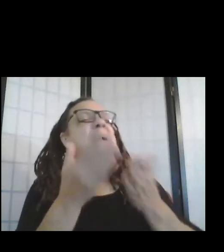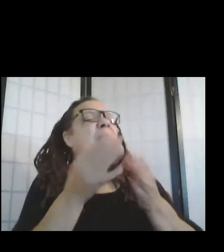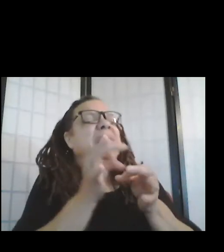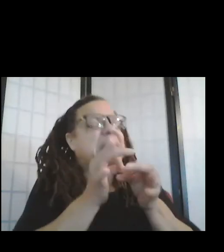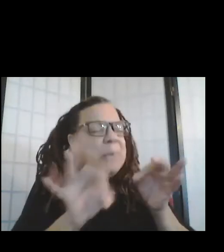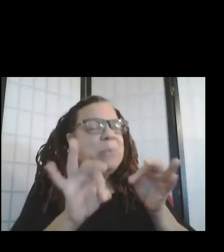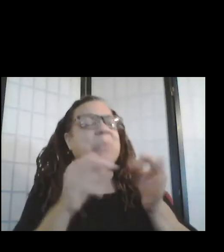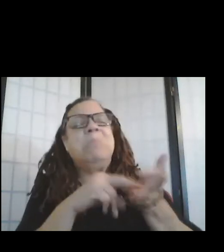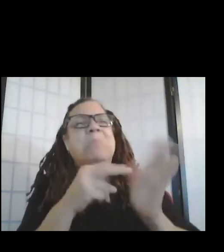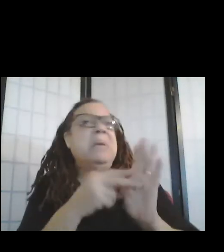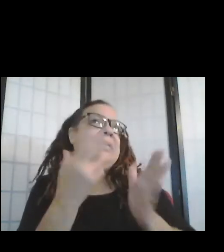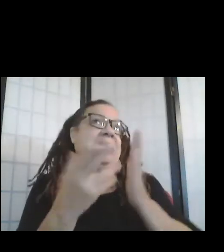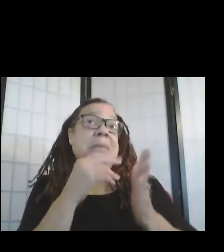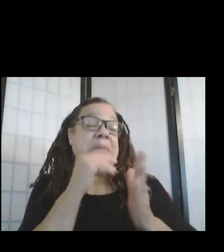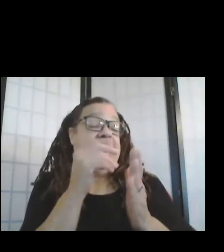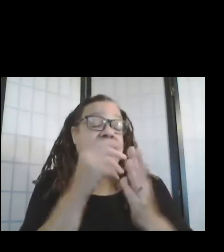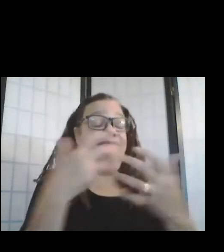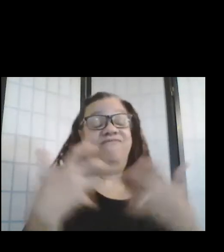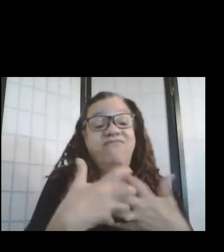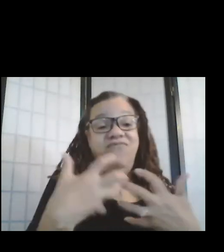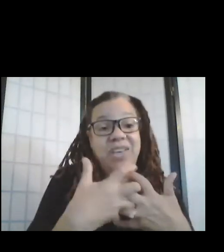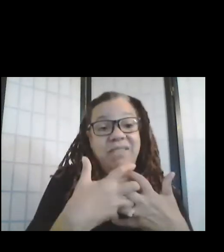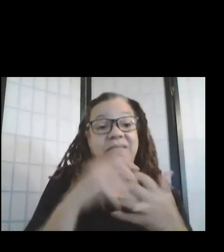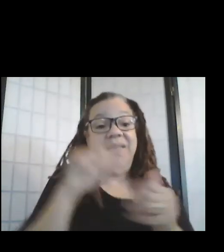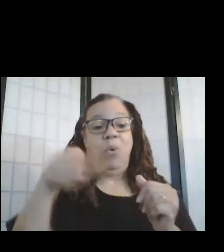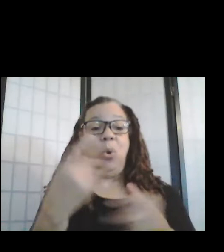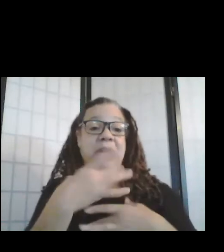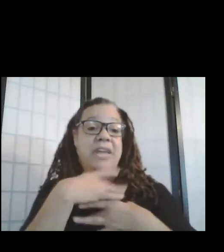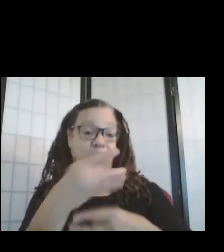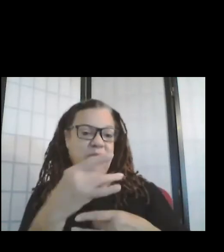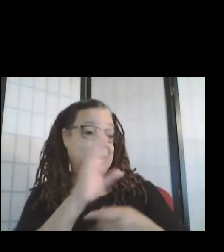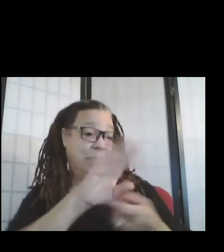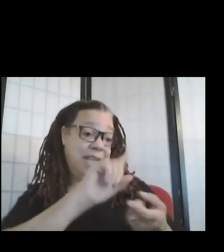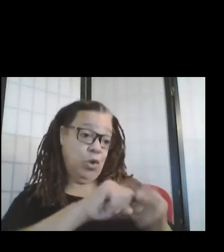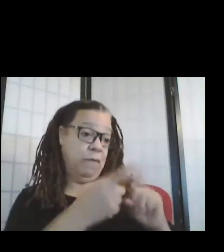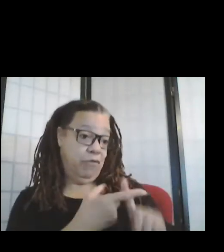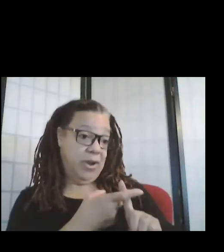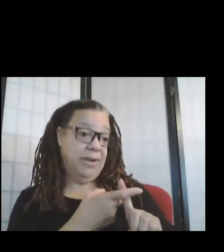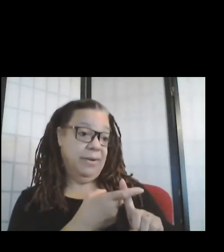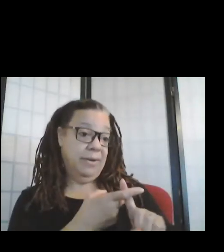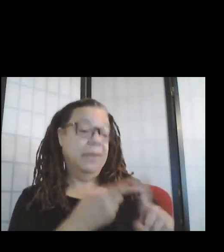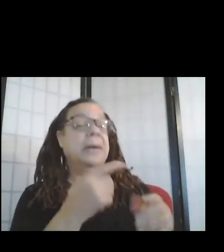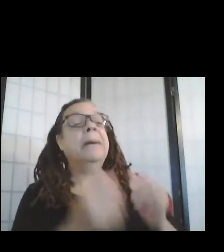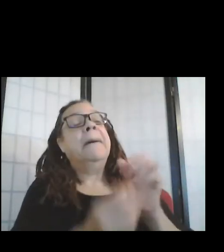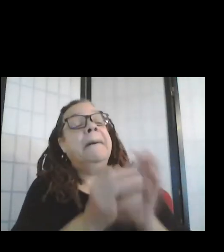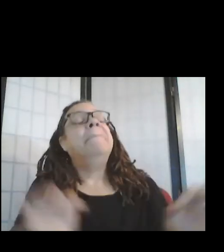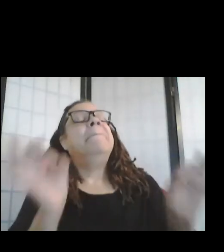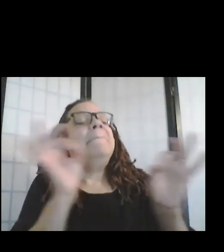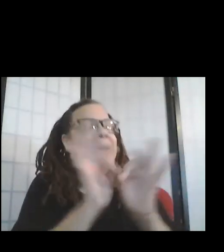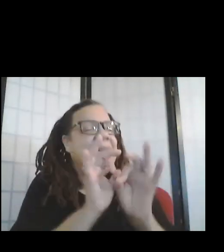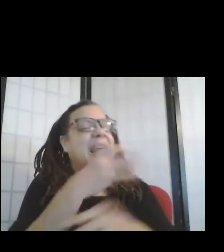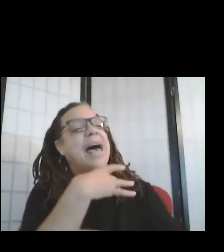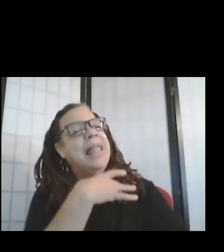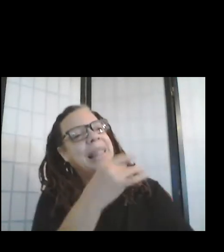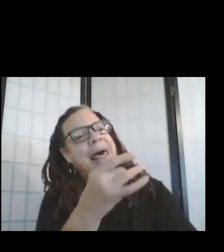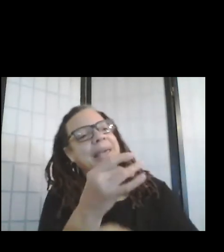off target somehow, like I was only interested in being friends. Mainly, I liked the way the word